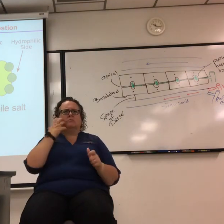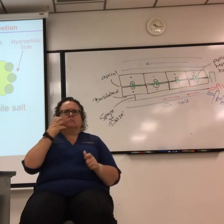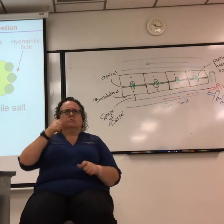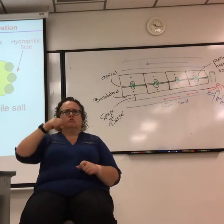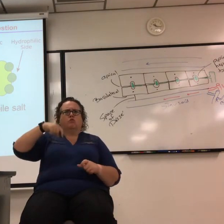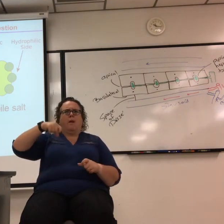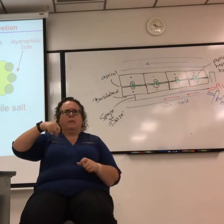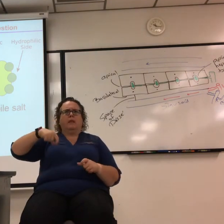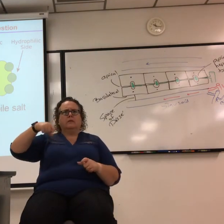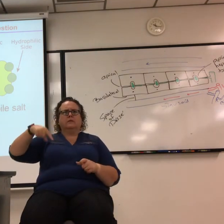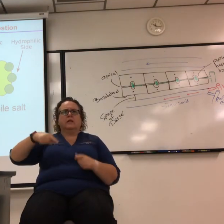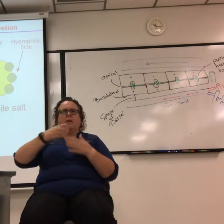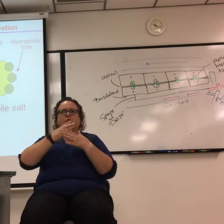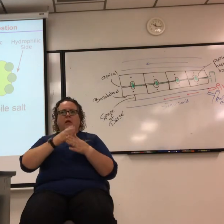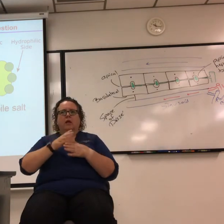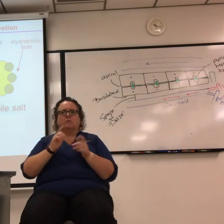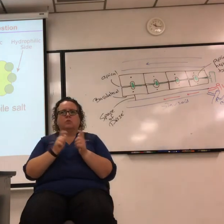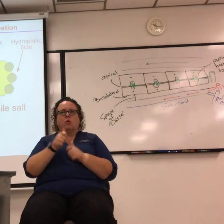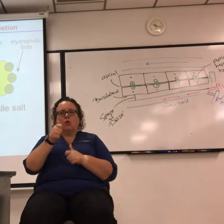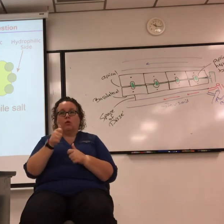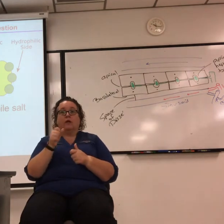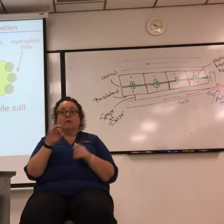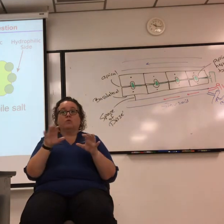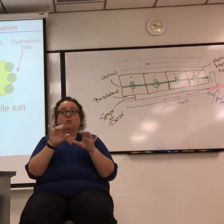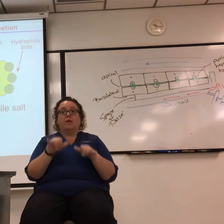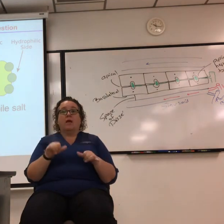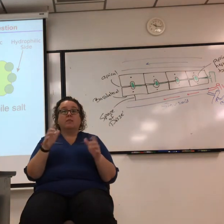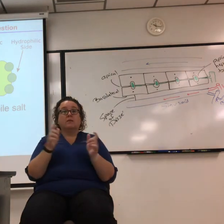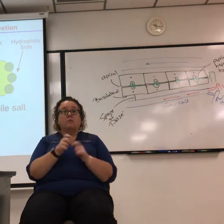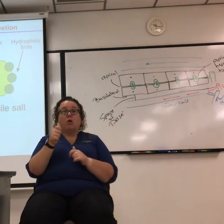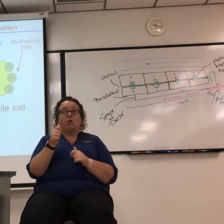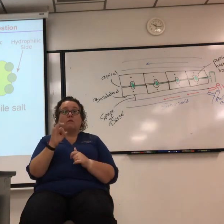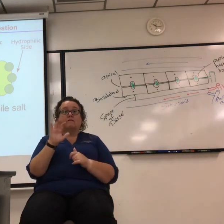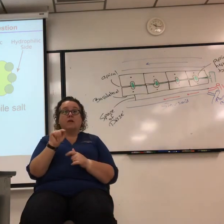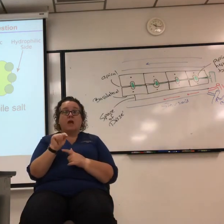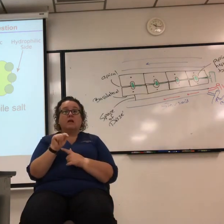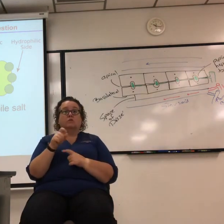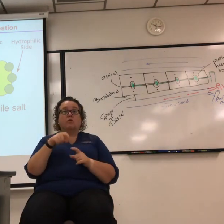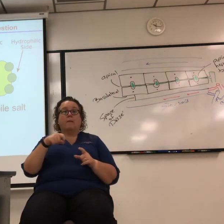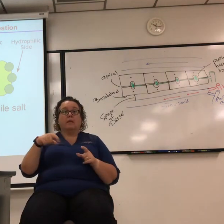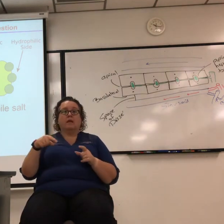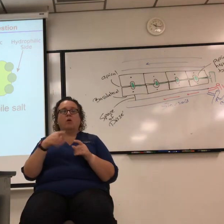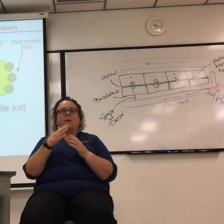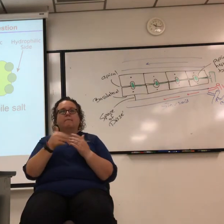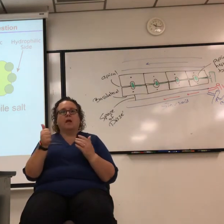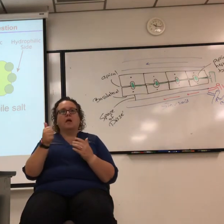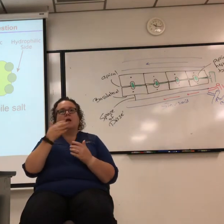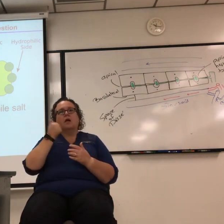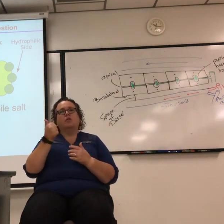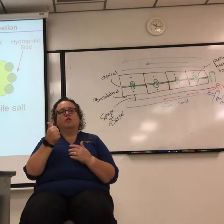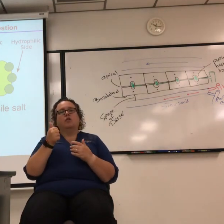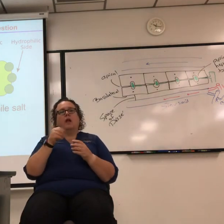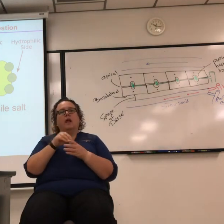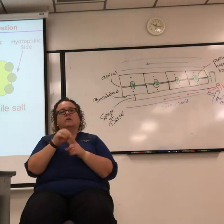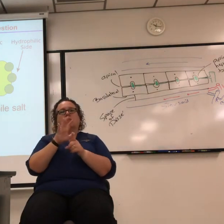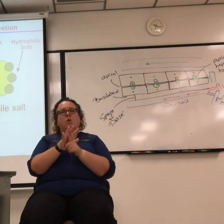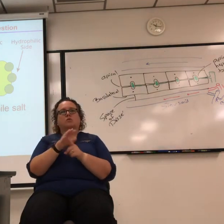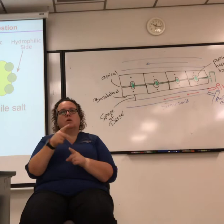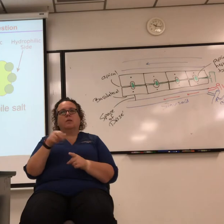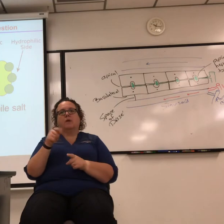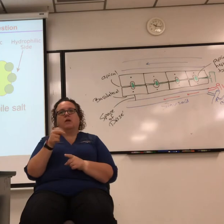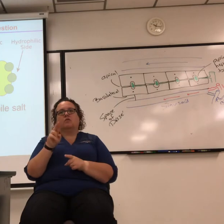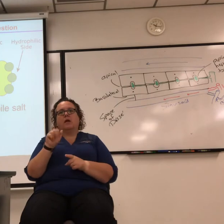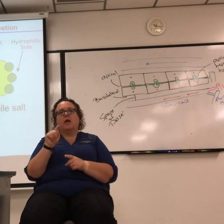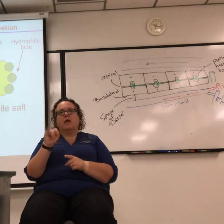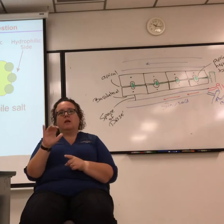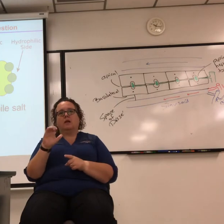them up into smaller ones. If you do that, the smaller fat droplets are better exposed to the pancreatic